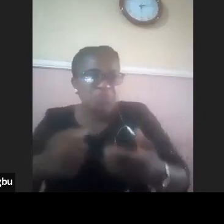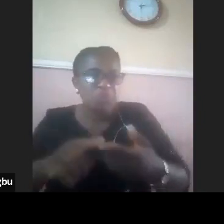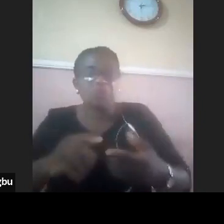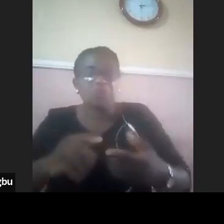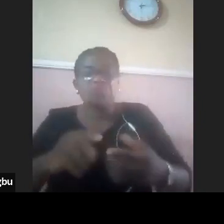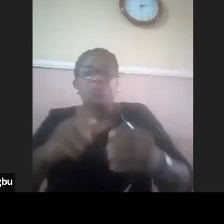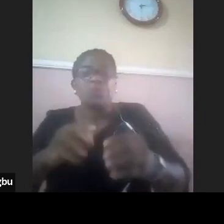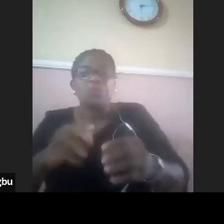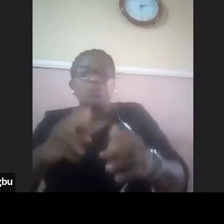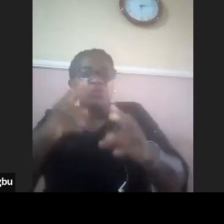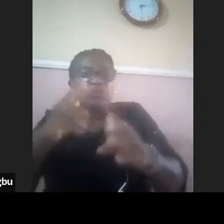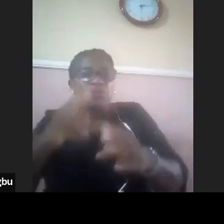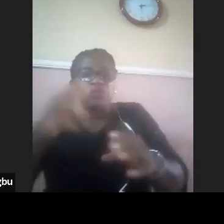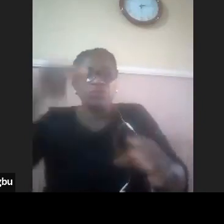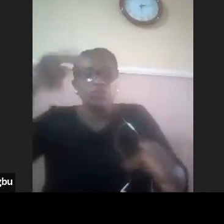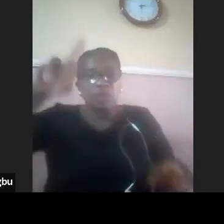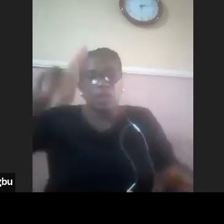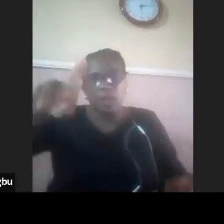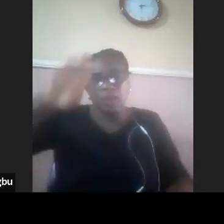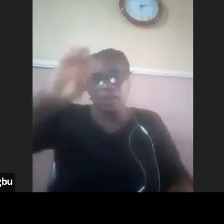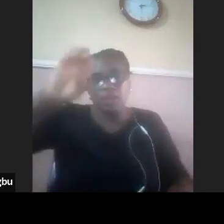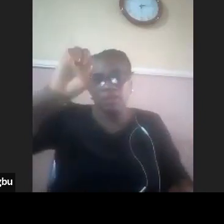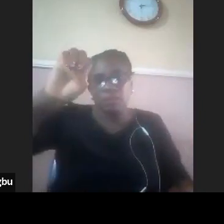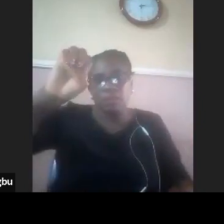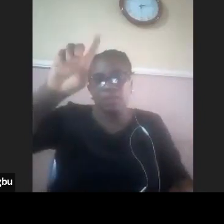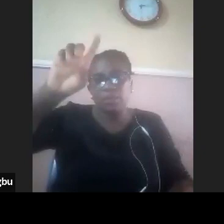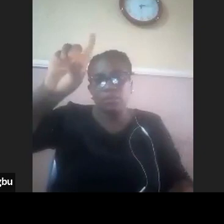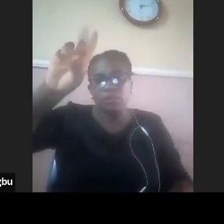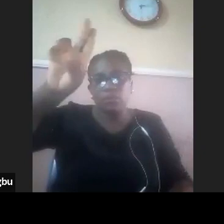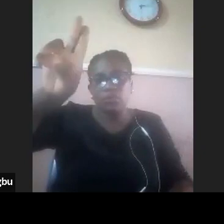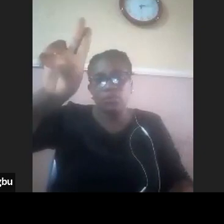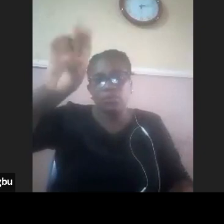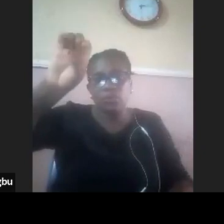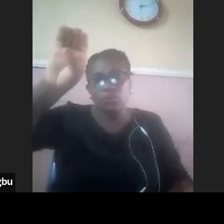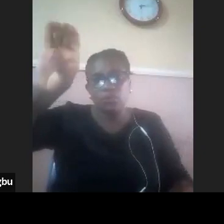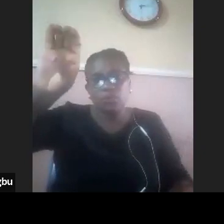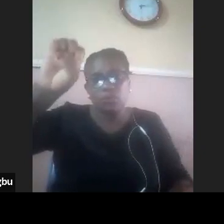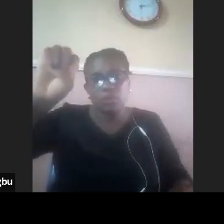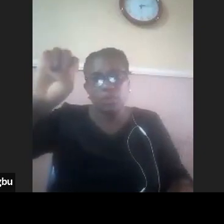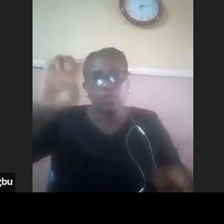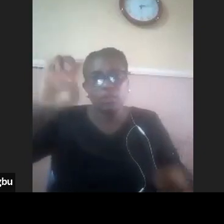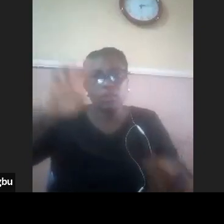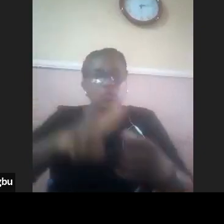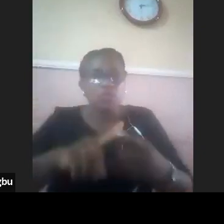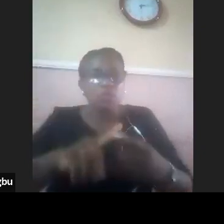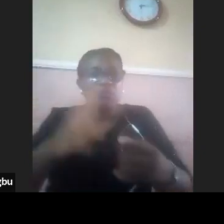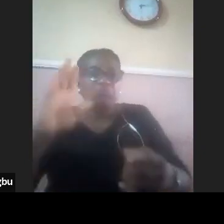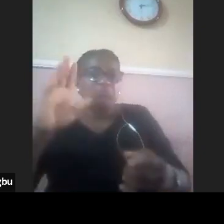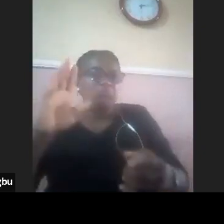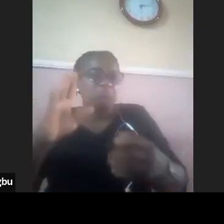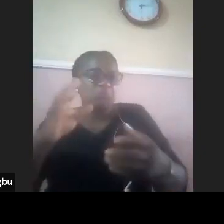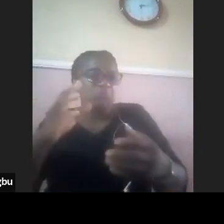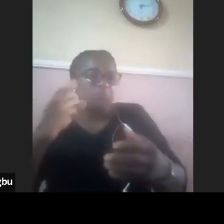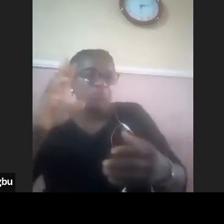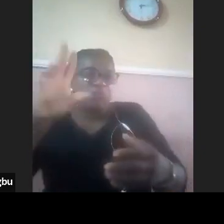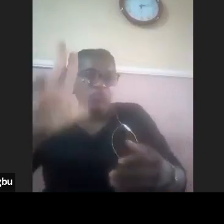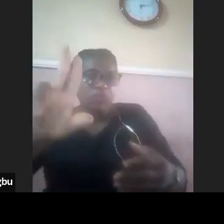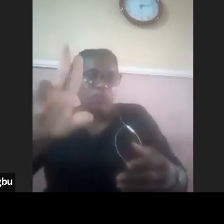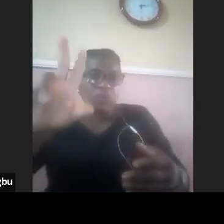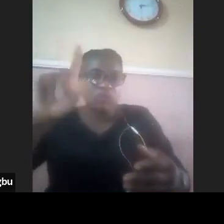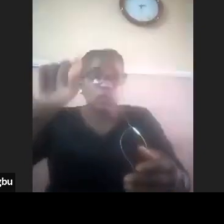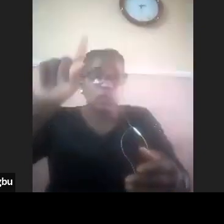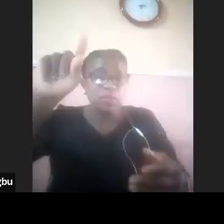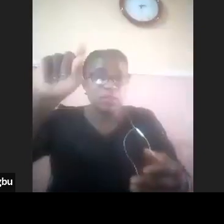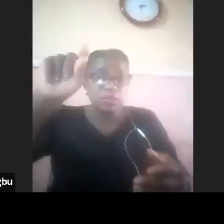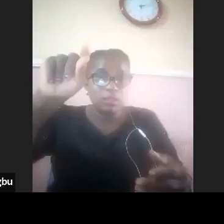Be as ambitious as you can. When you read the SDGs, I'll advise everybody to read the SDGs that are linked